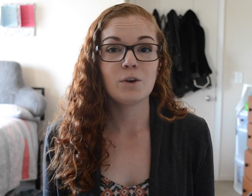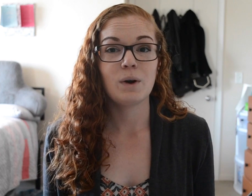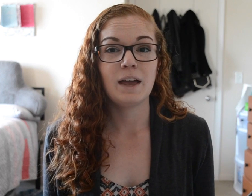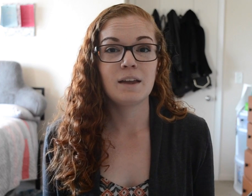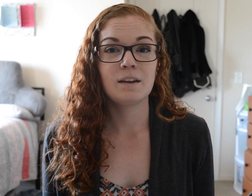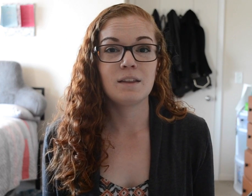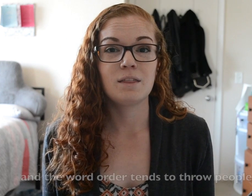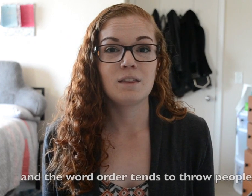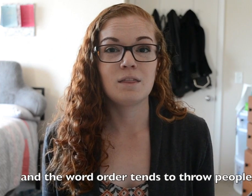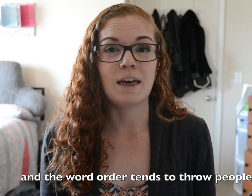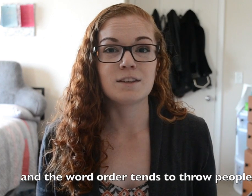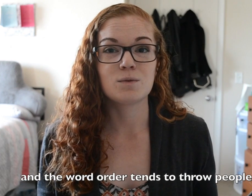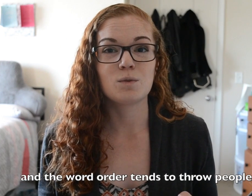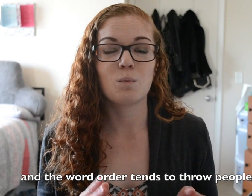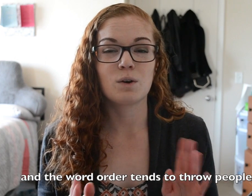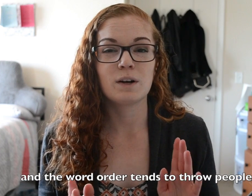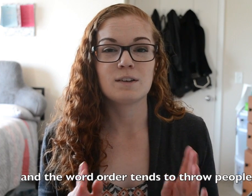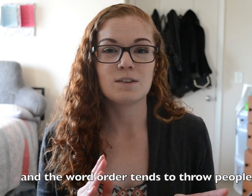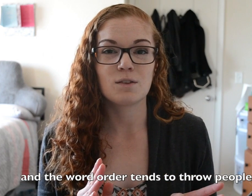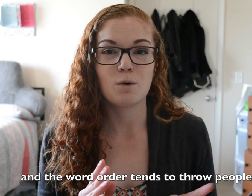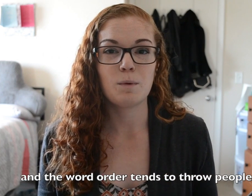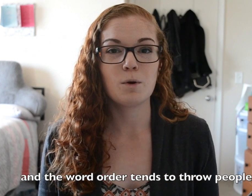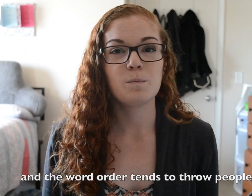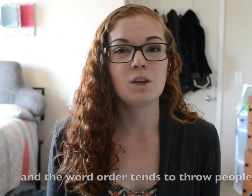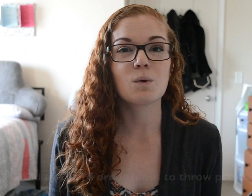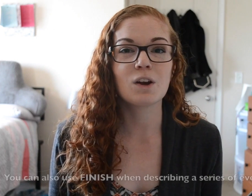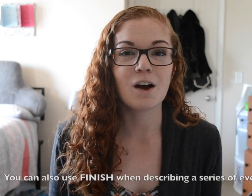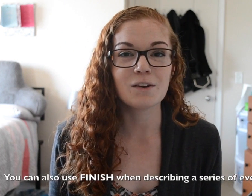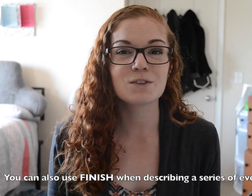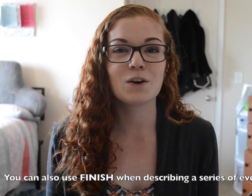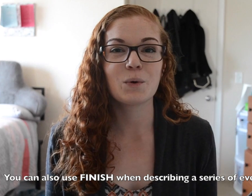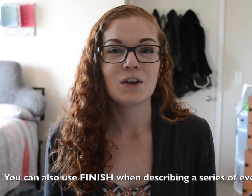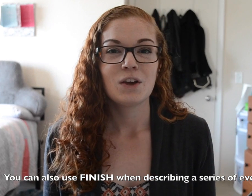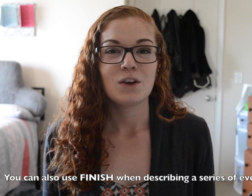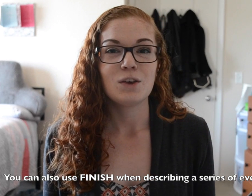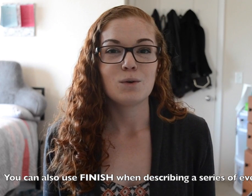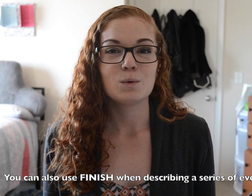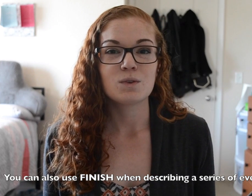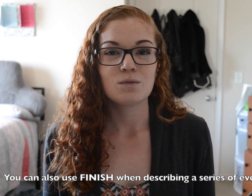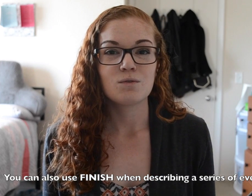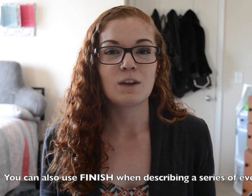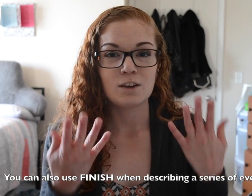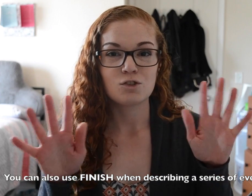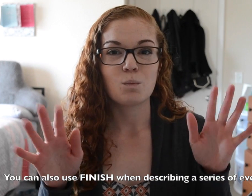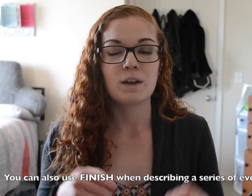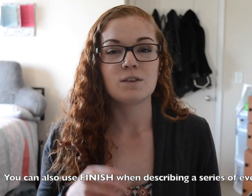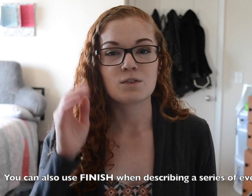Oh, and that's the word order tends to throw people. You can also use finish when